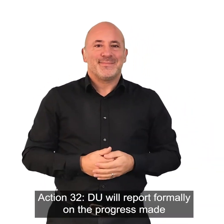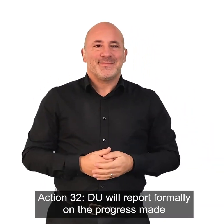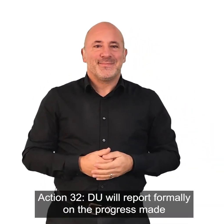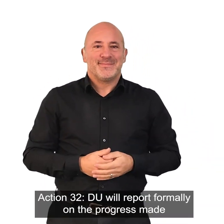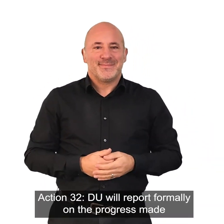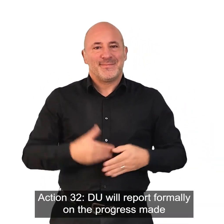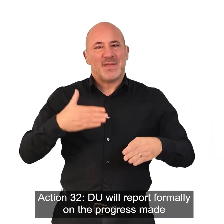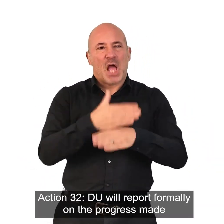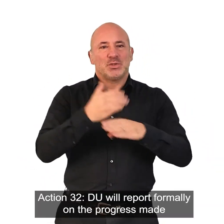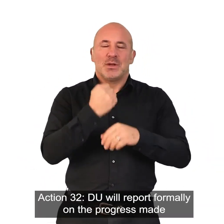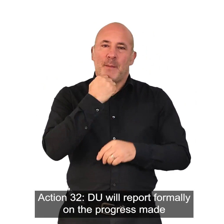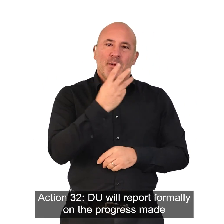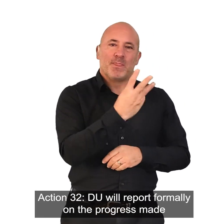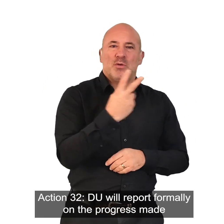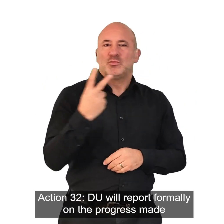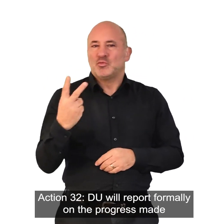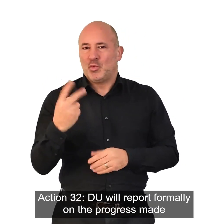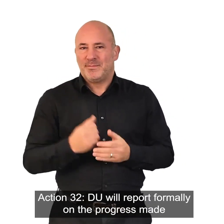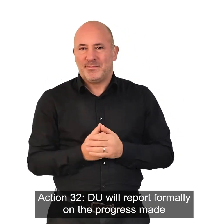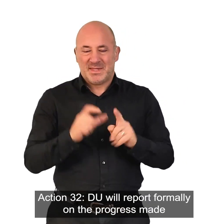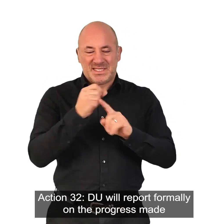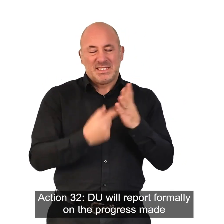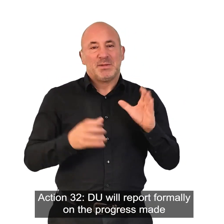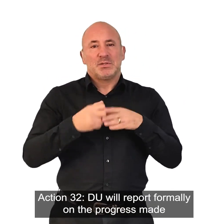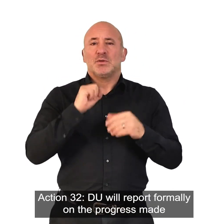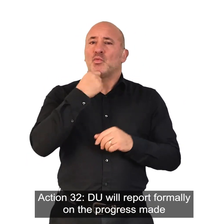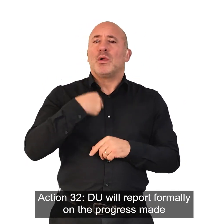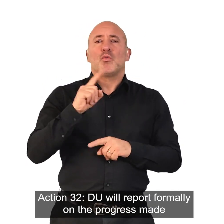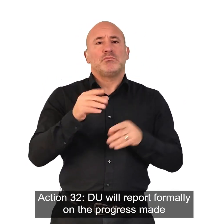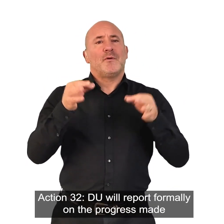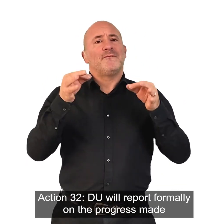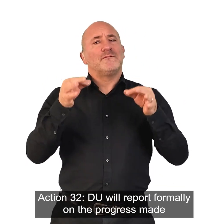Action 32. DU will report formally on the progress made